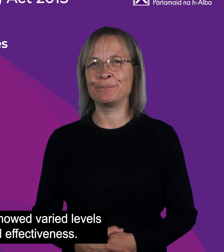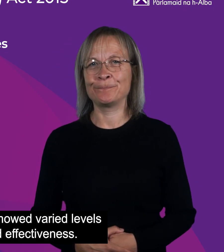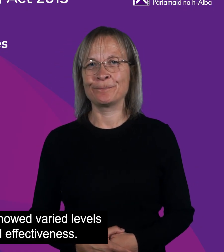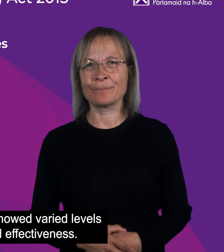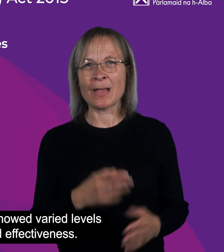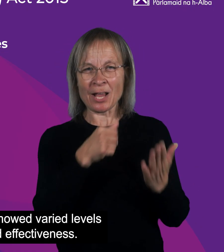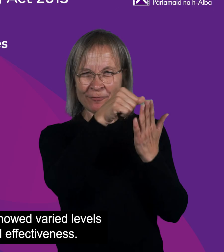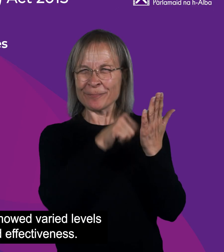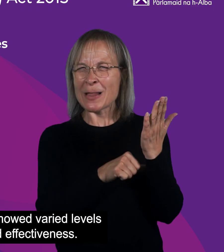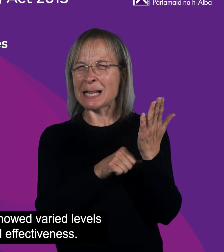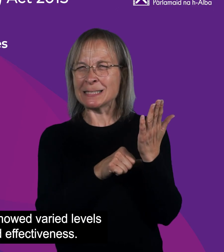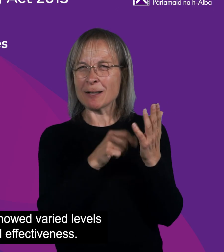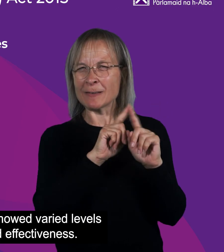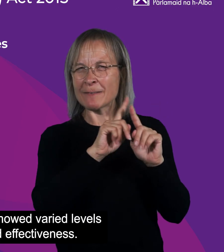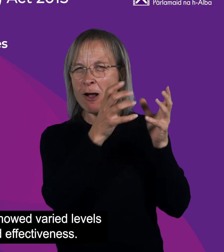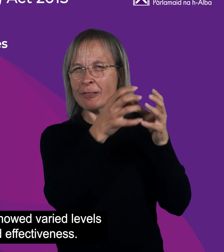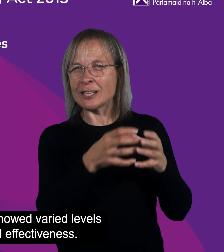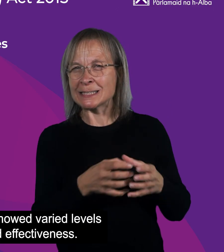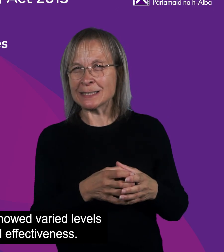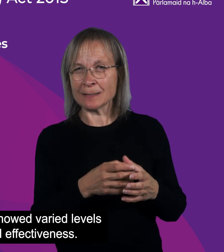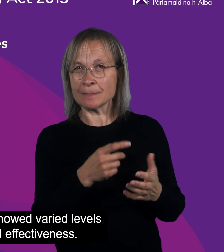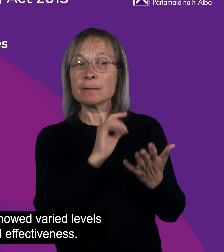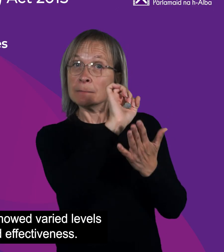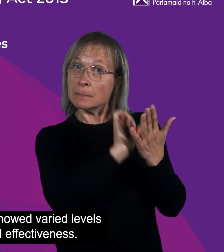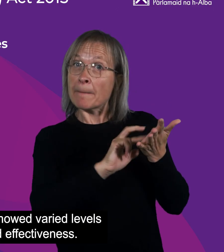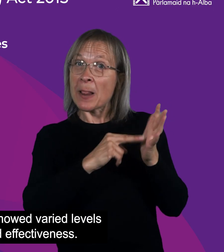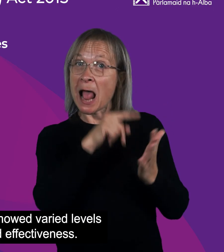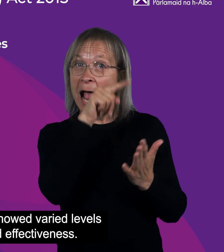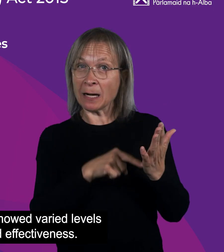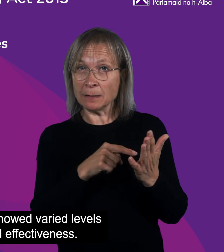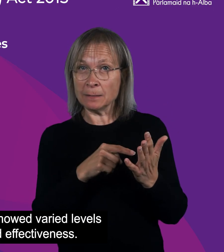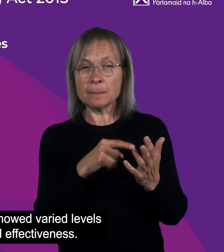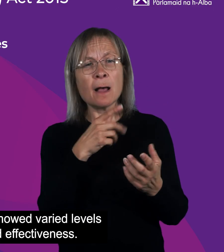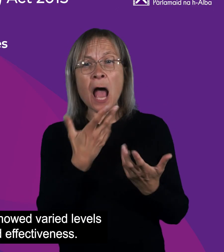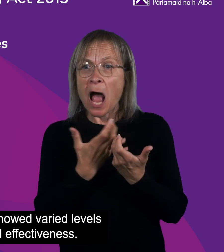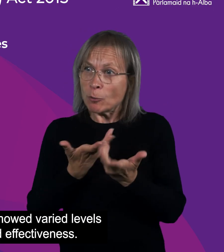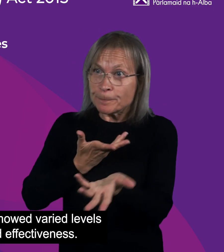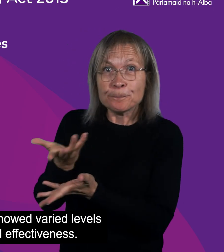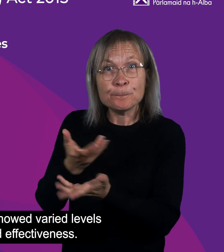Listed authority plans showed varied levels of engagement and effectiveness.